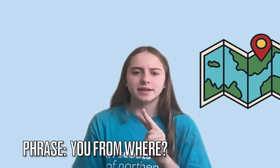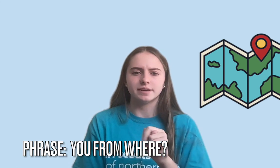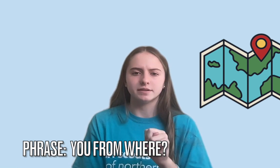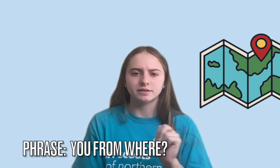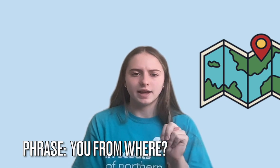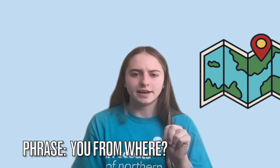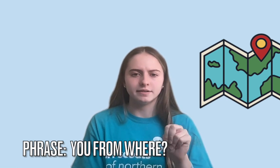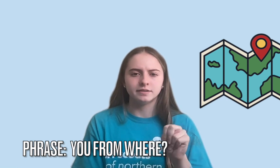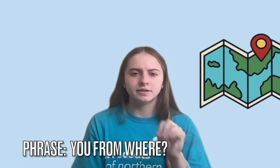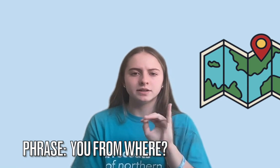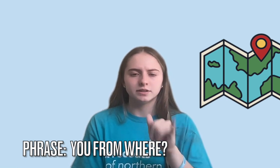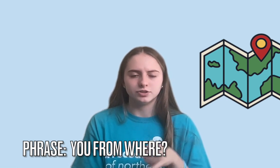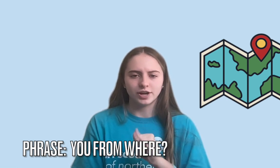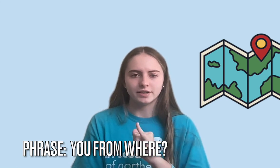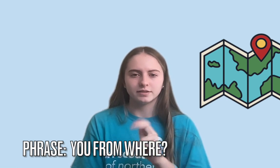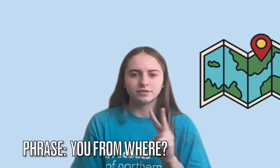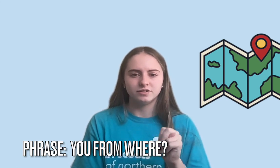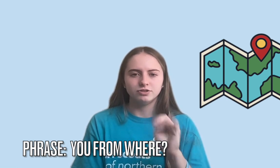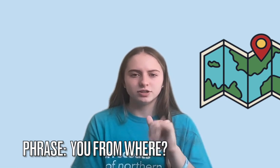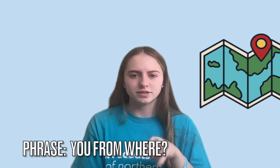say NJ, New Jersey.